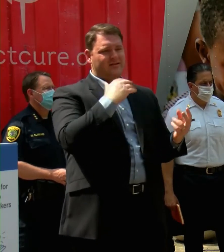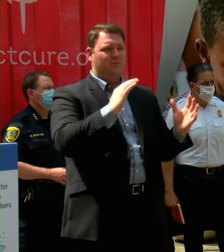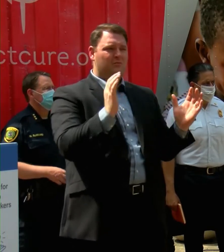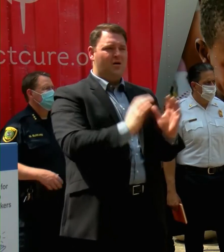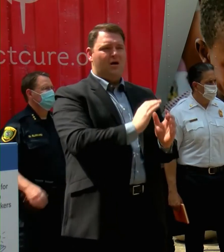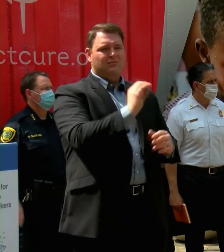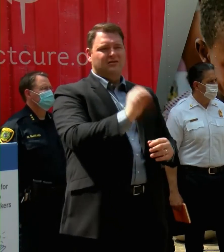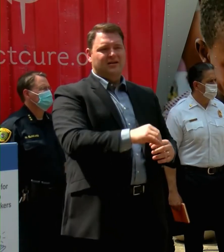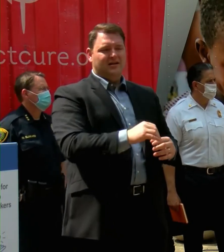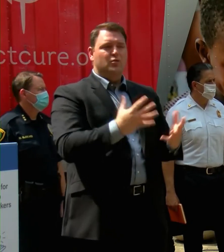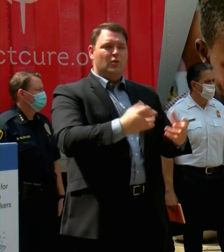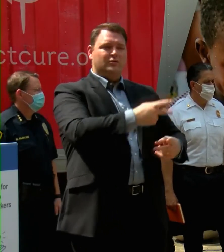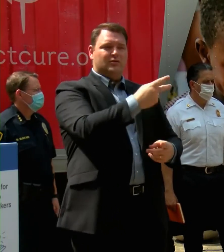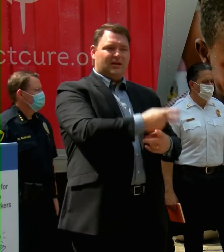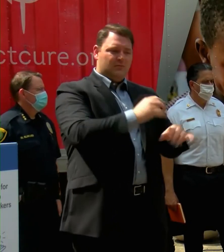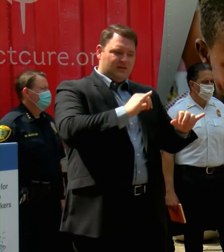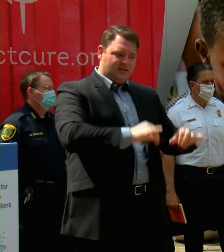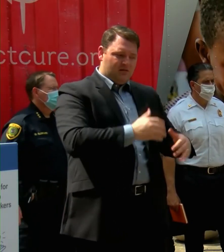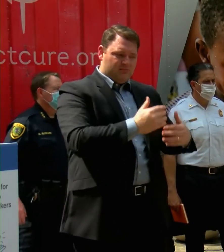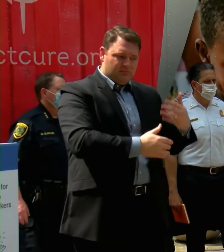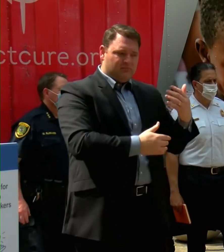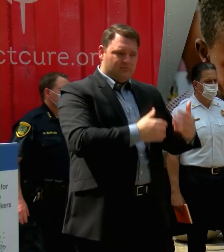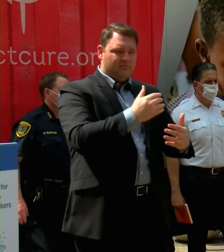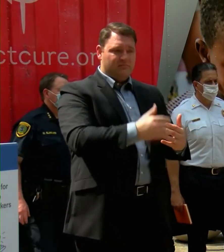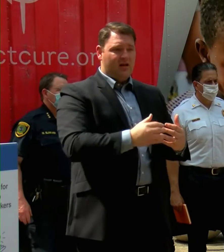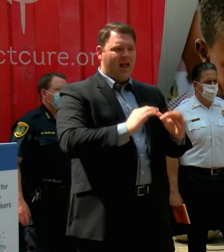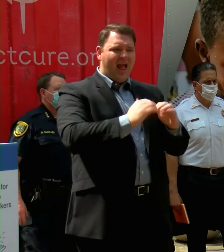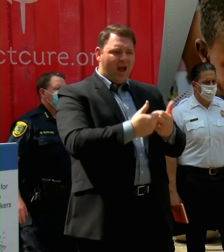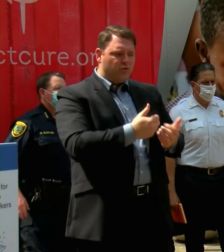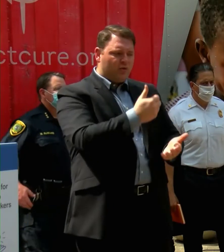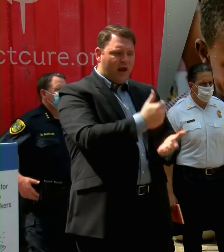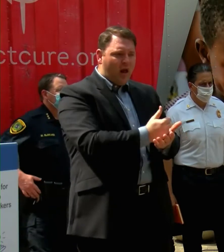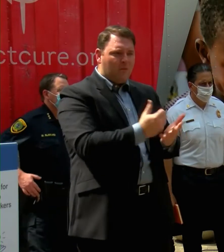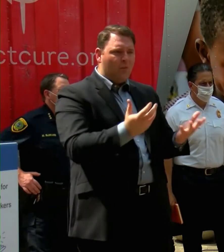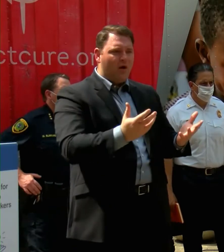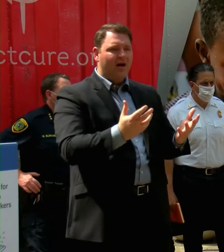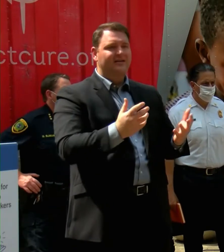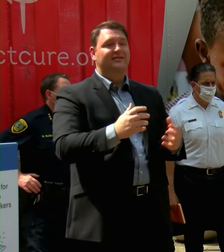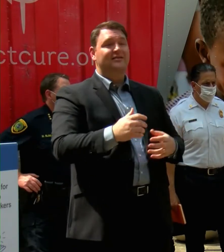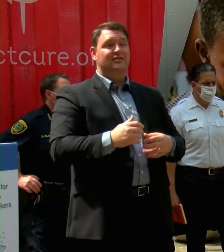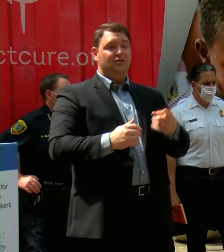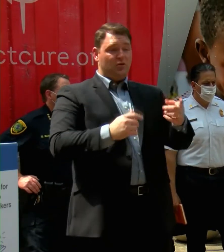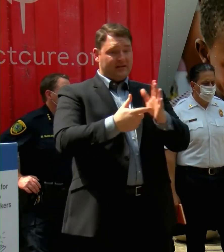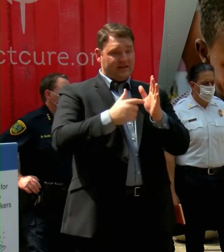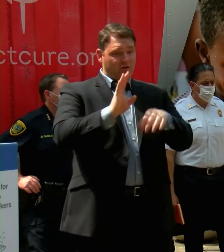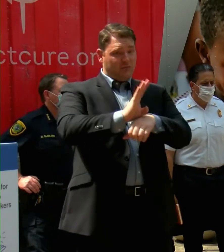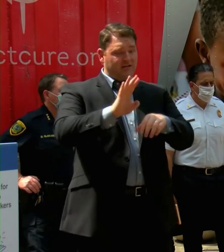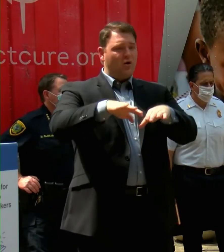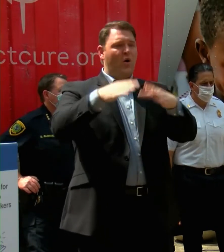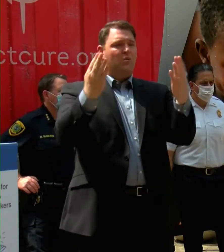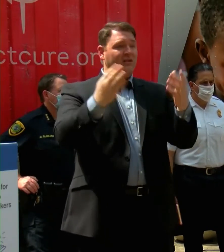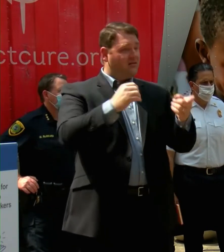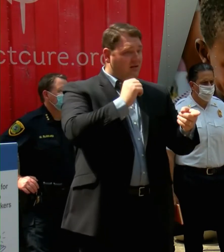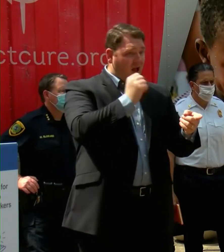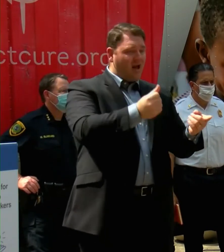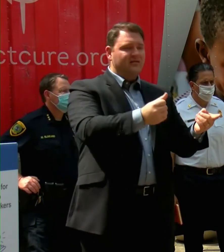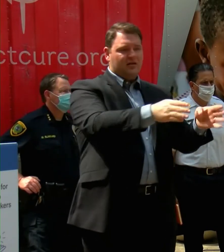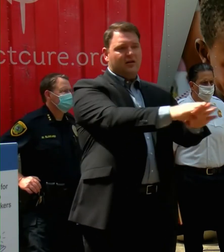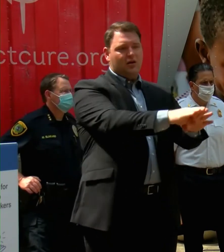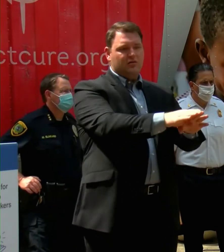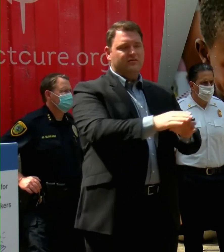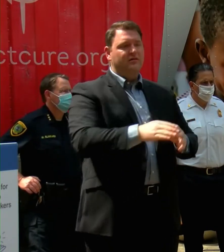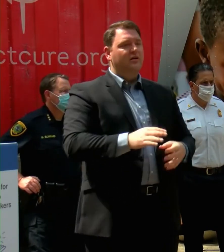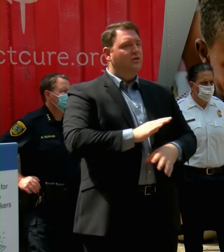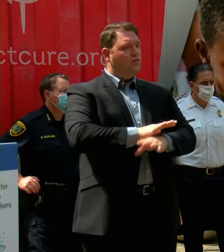to stay home unless you're working at an essential business. You need to engage in social distancing because, quite frankly,